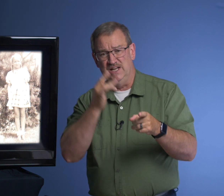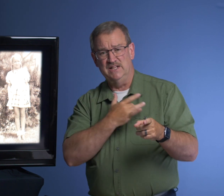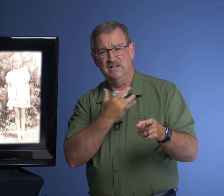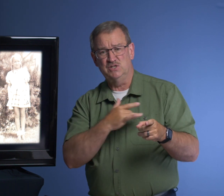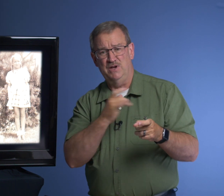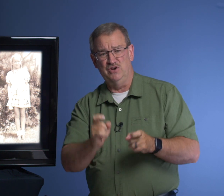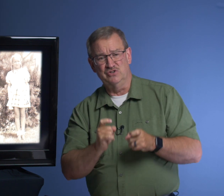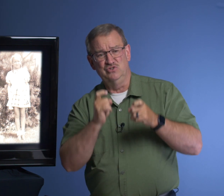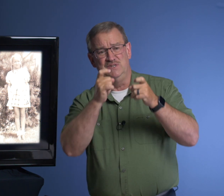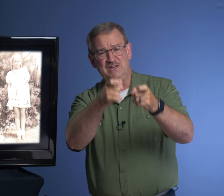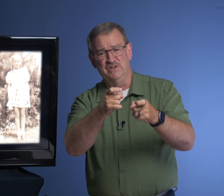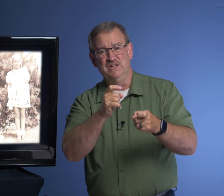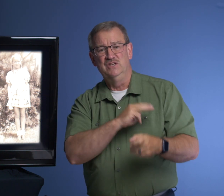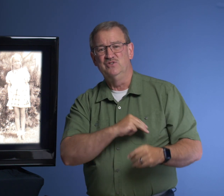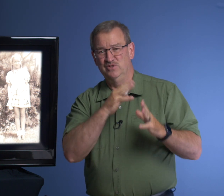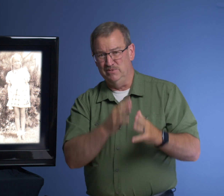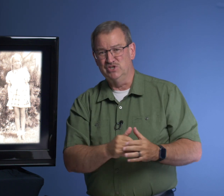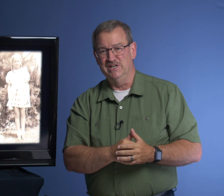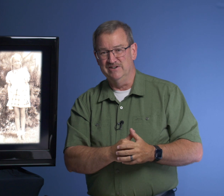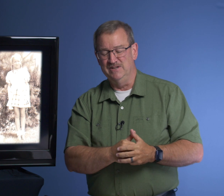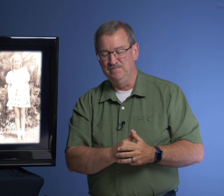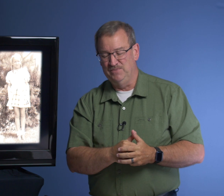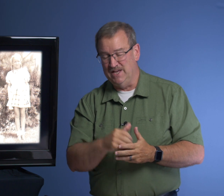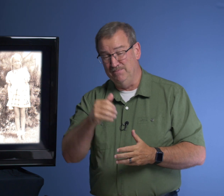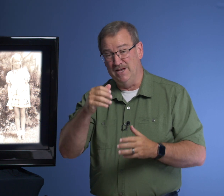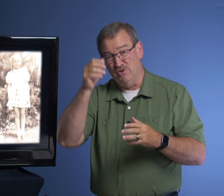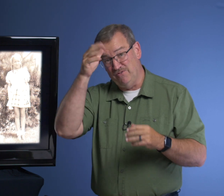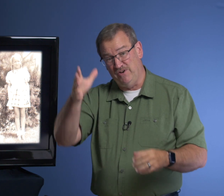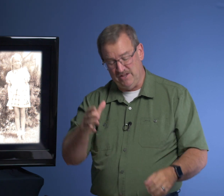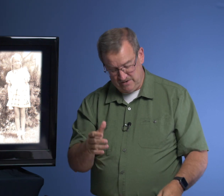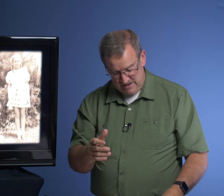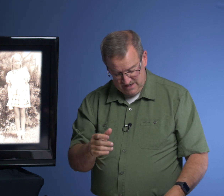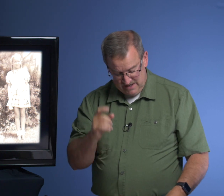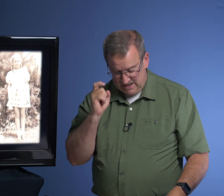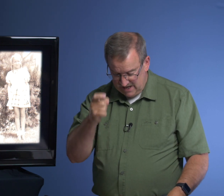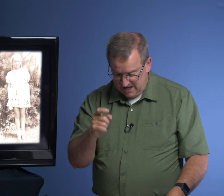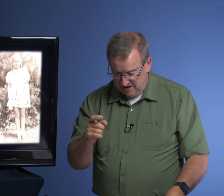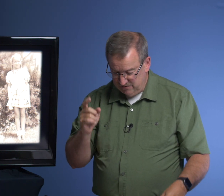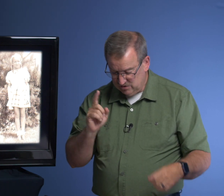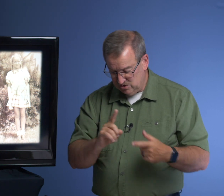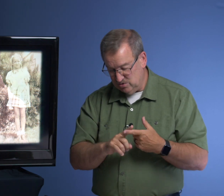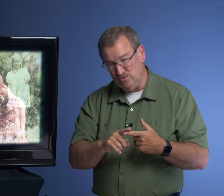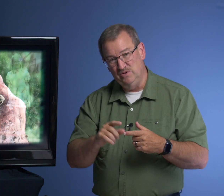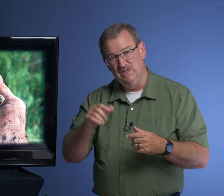God touched my heart to give it to the missionary." And my grandfather gave to